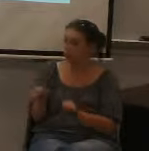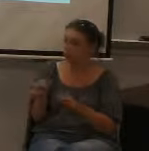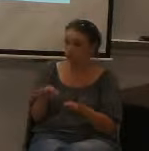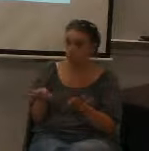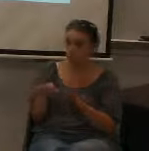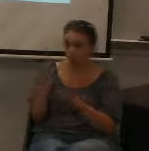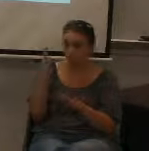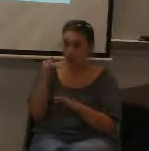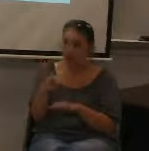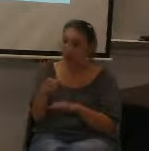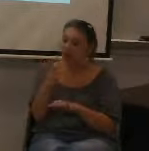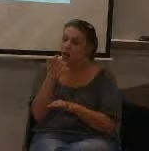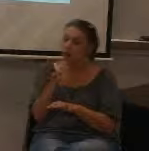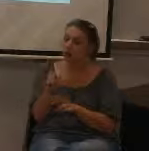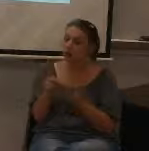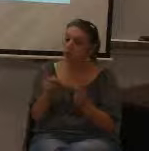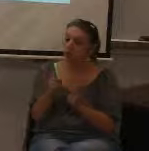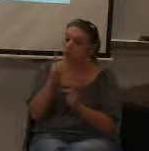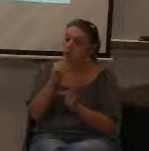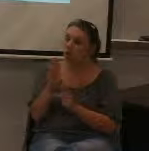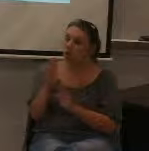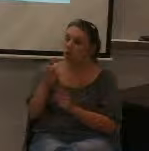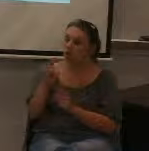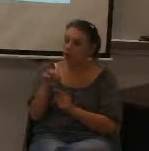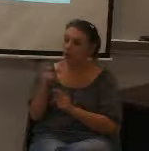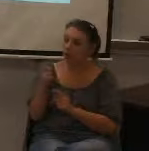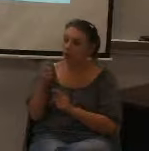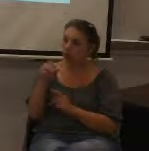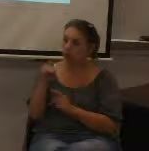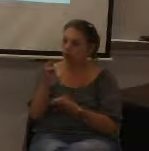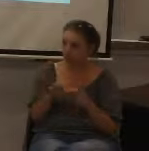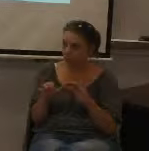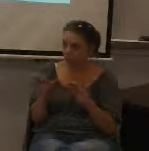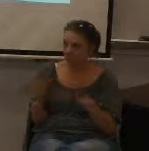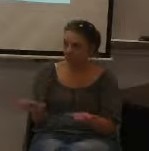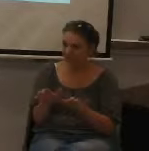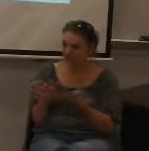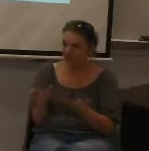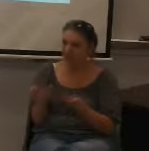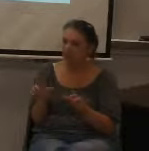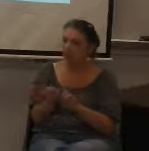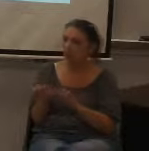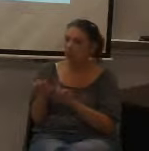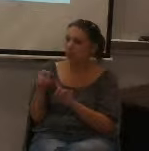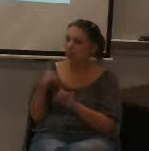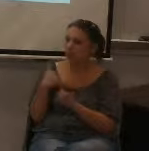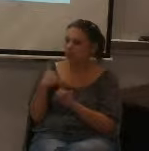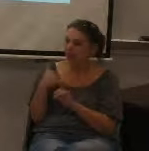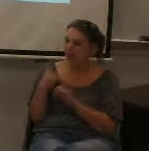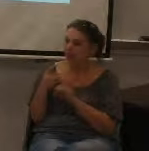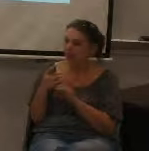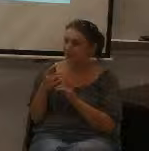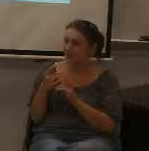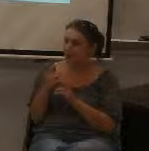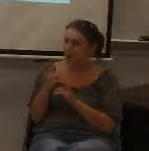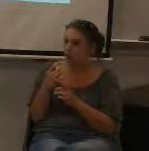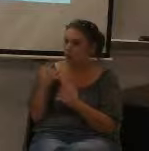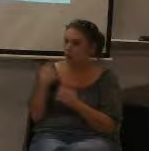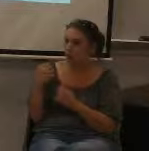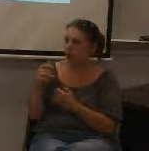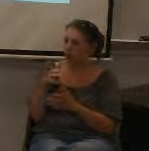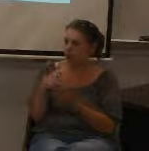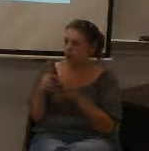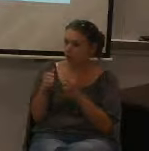for biogeochemical activity, and it's also a place where there's this strong interaction between pollutants that come down into